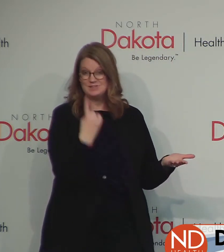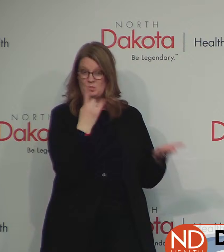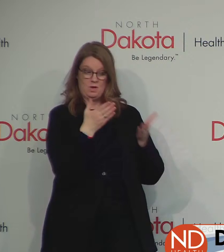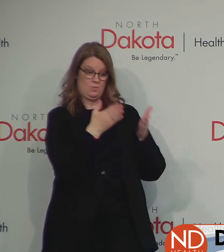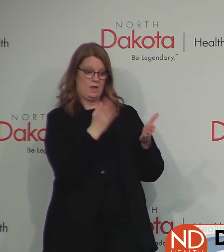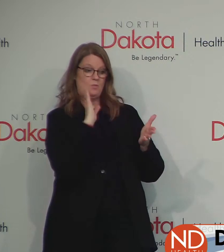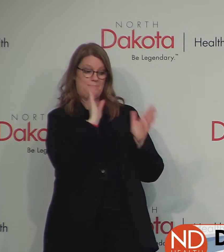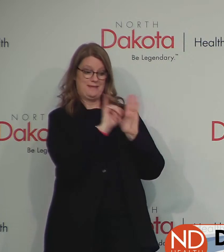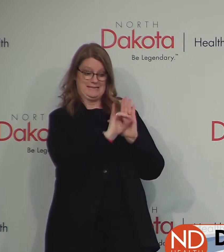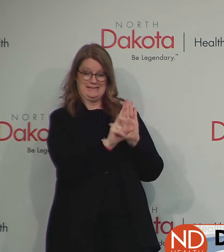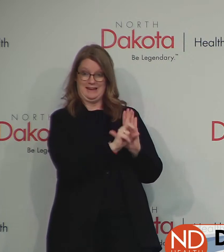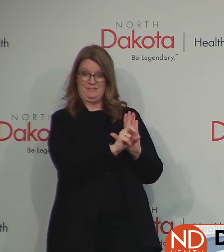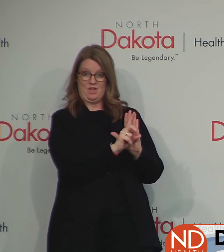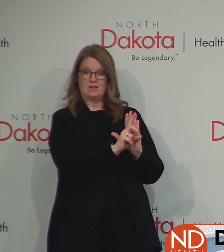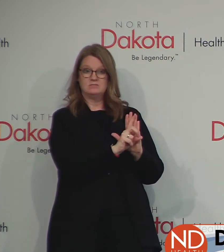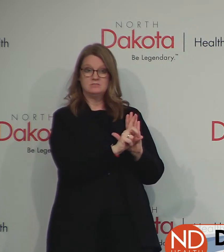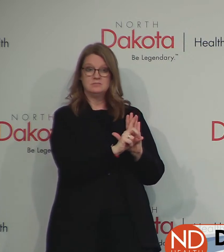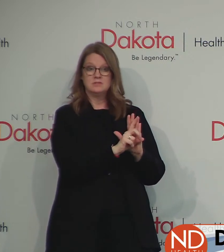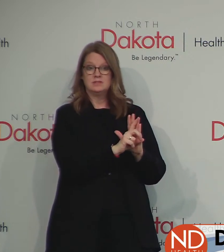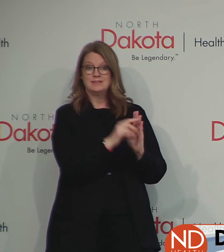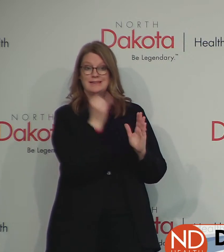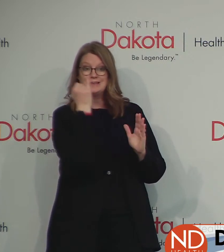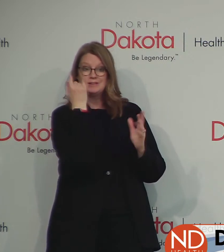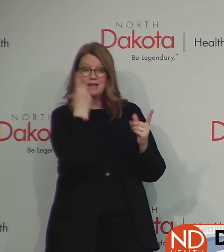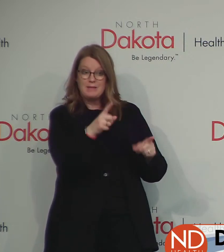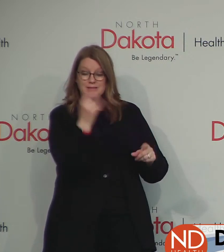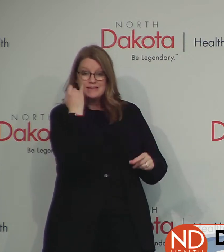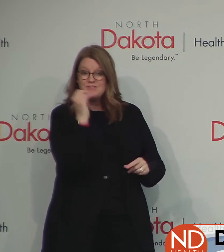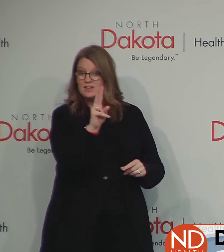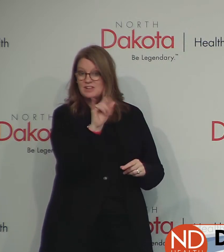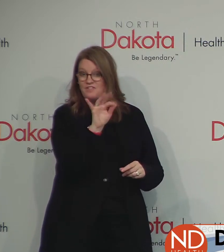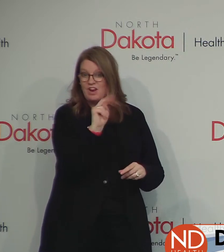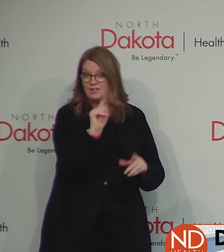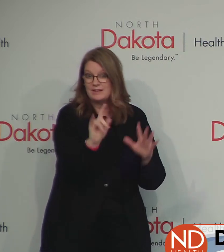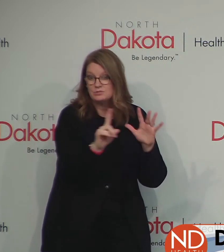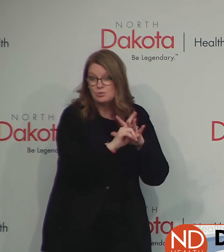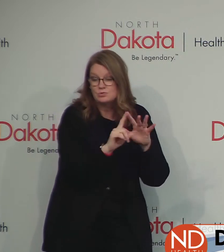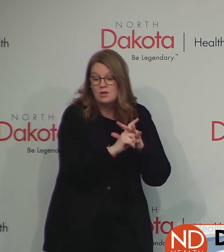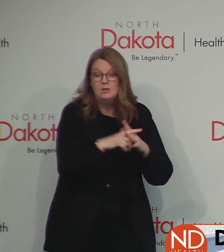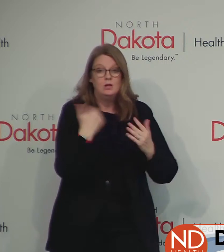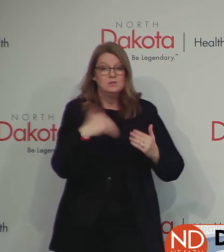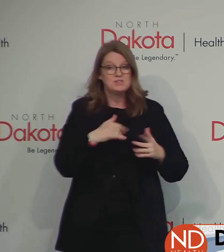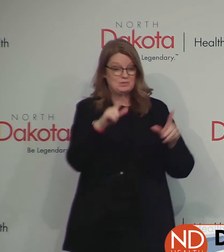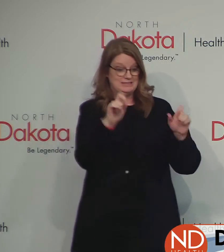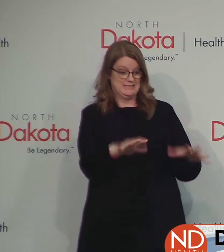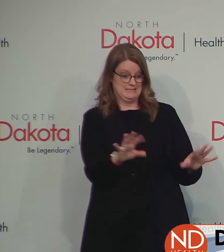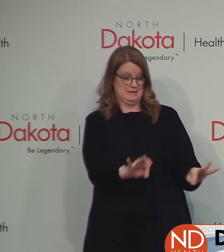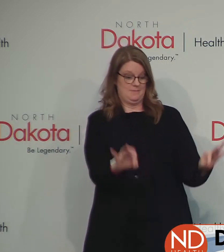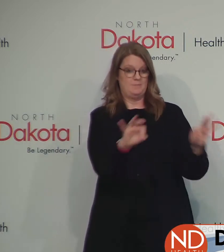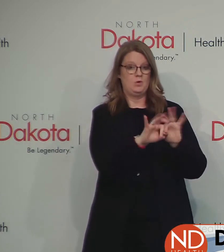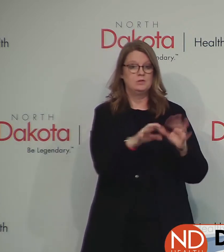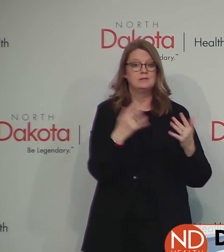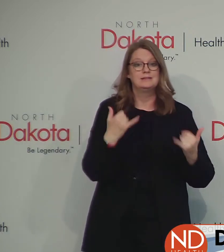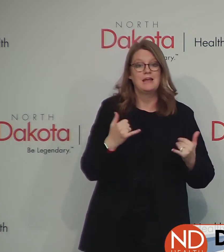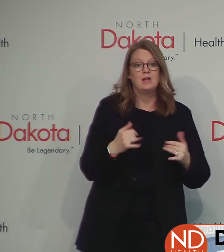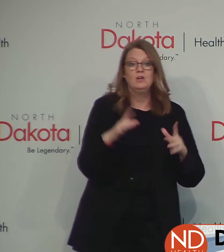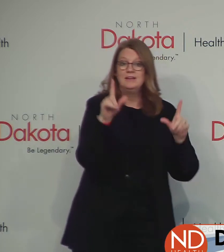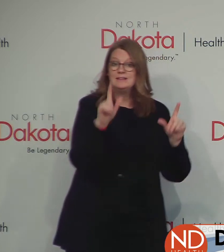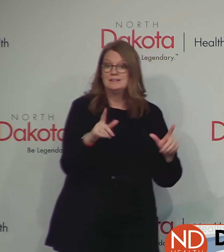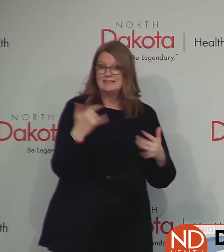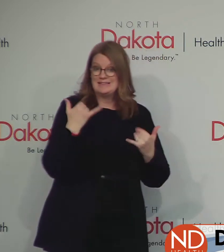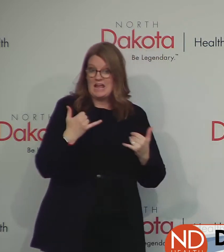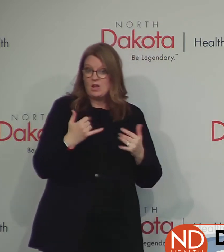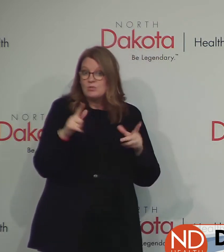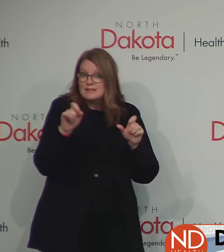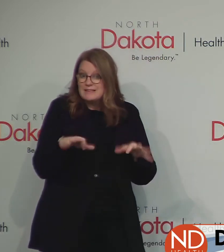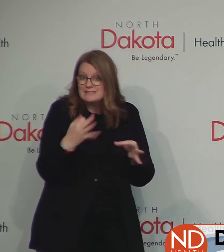to identify if there's a variant present in our state. So testing is incredibly important. And remember, the test is free at this